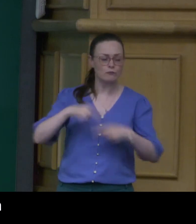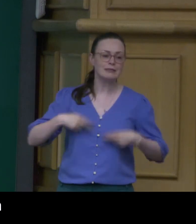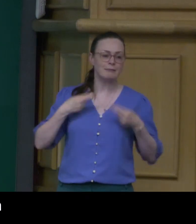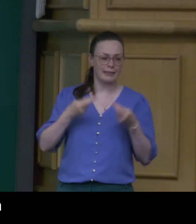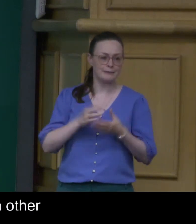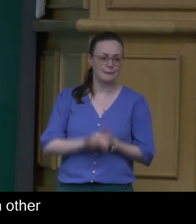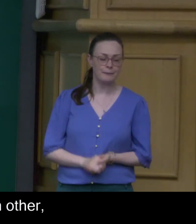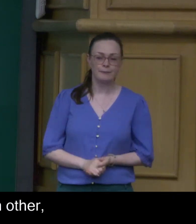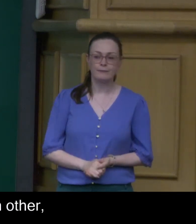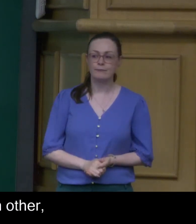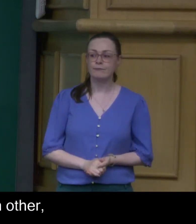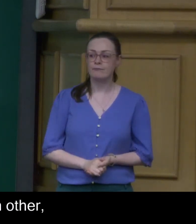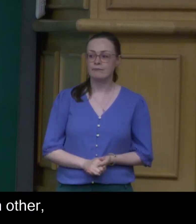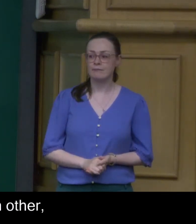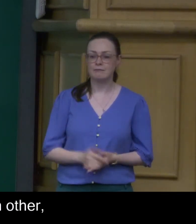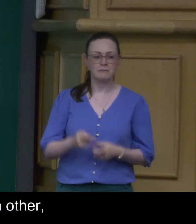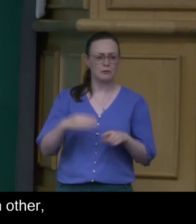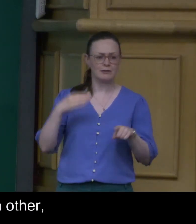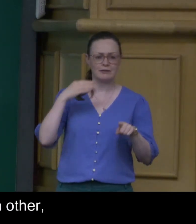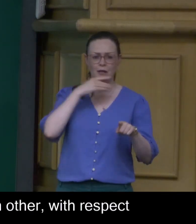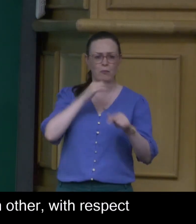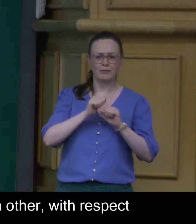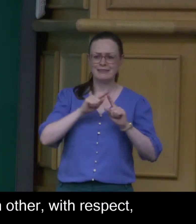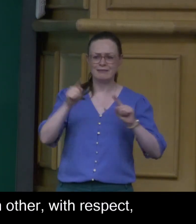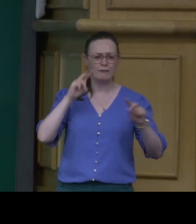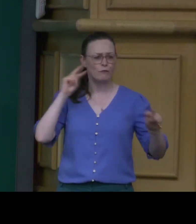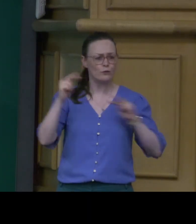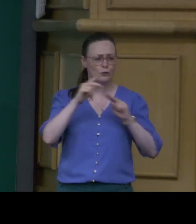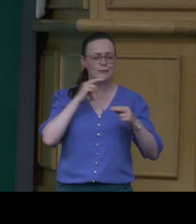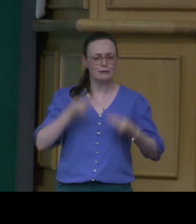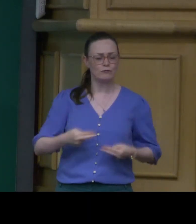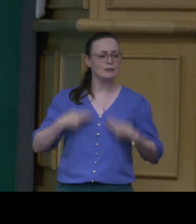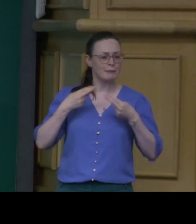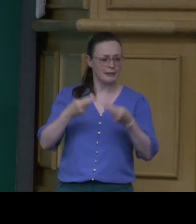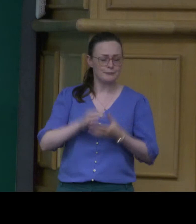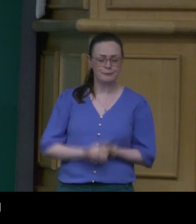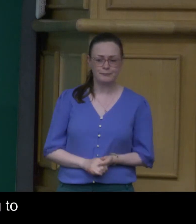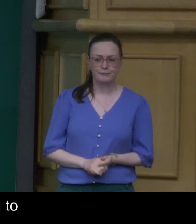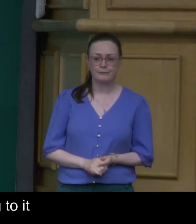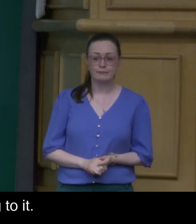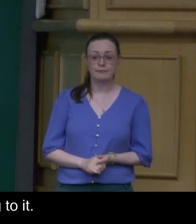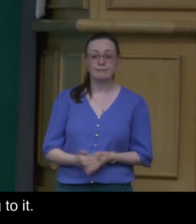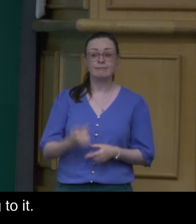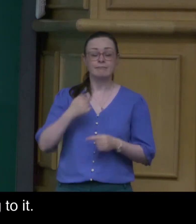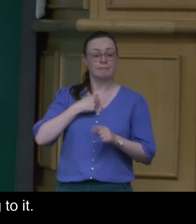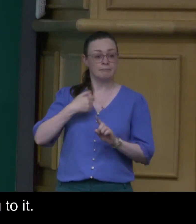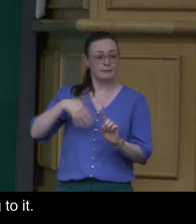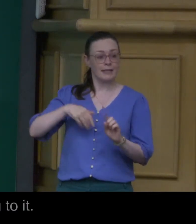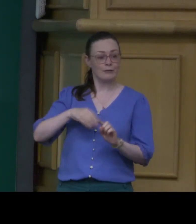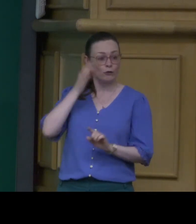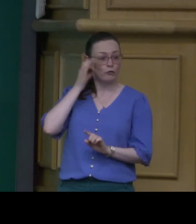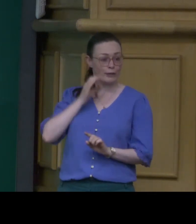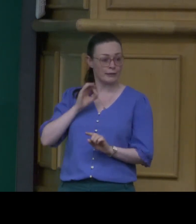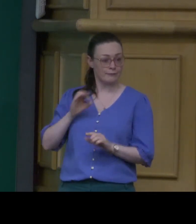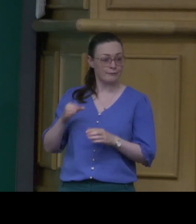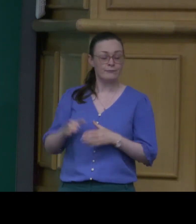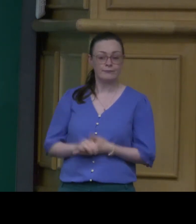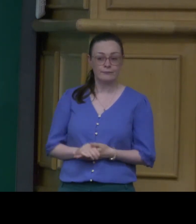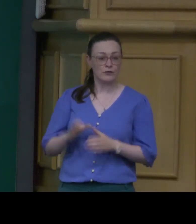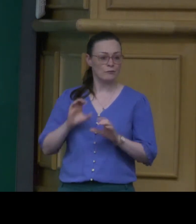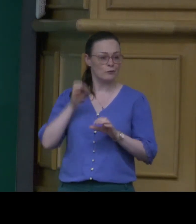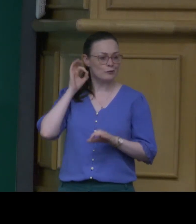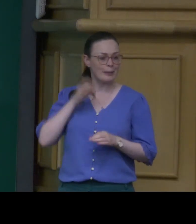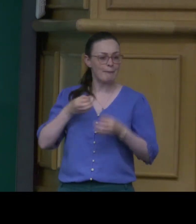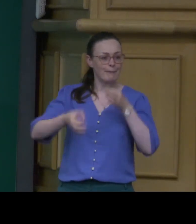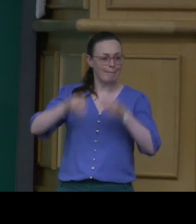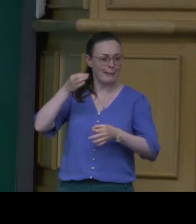respect, regardless of the views that people bring to it. I come from a Green perspective, Green